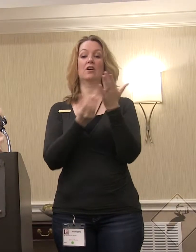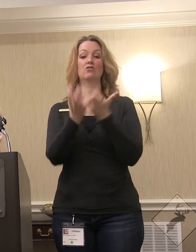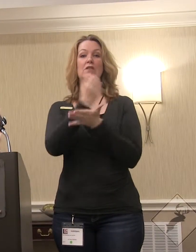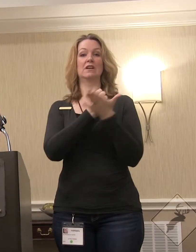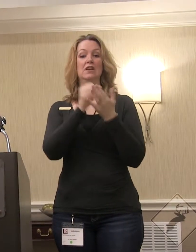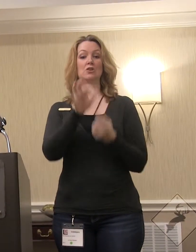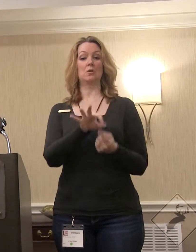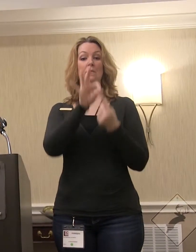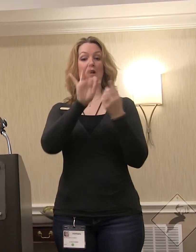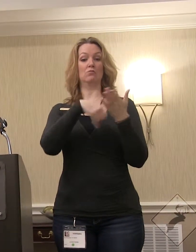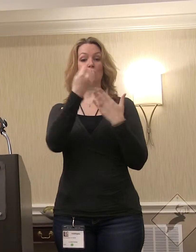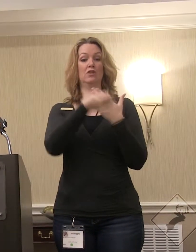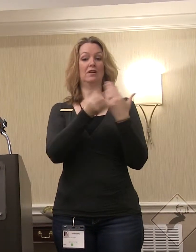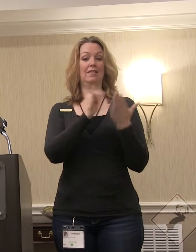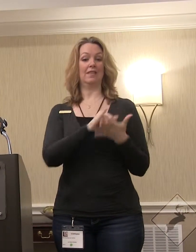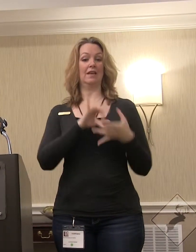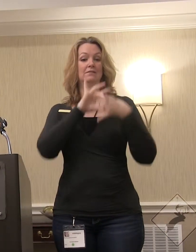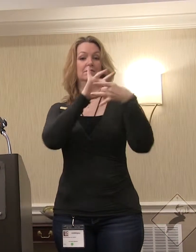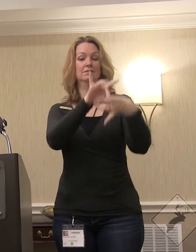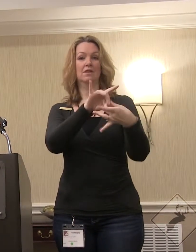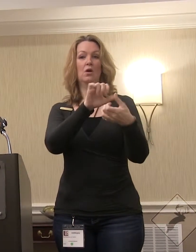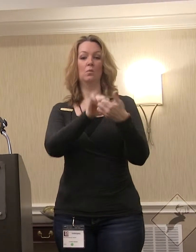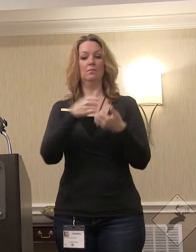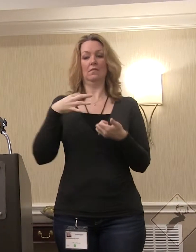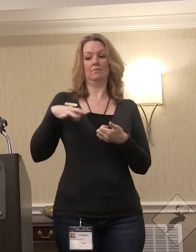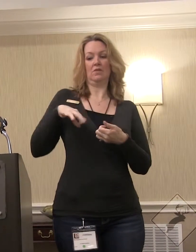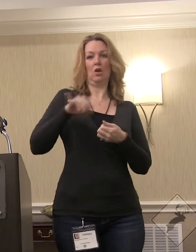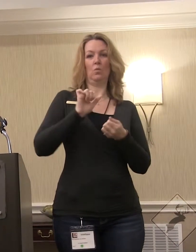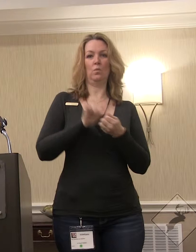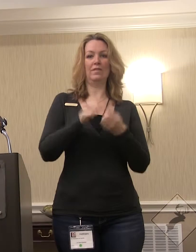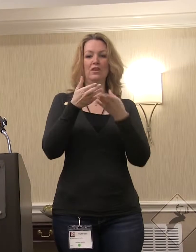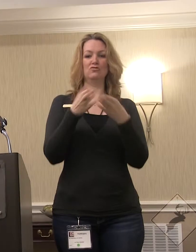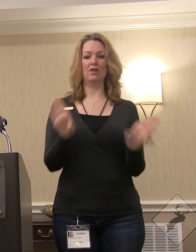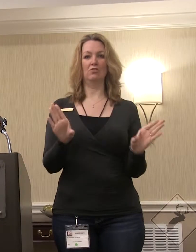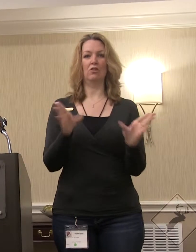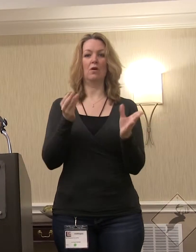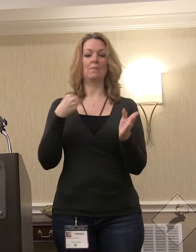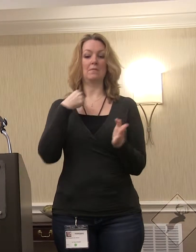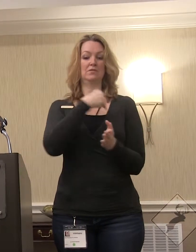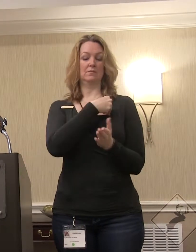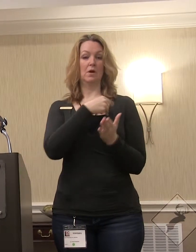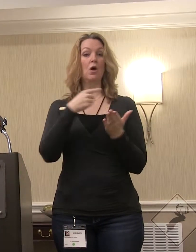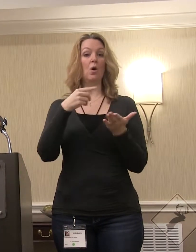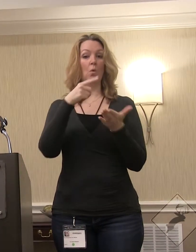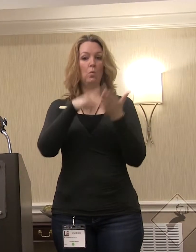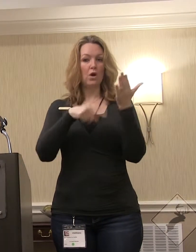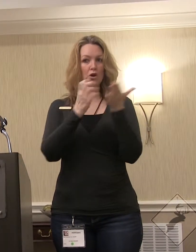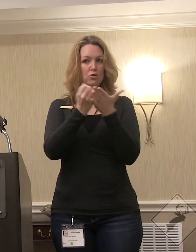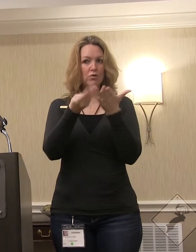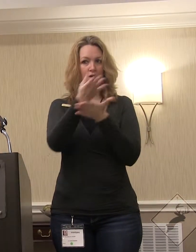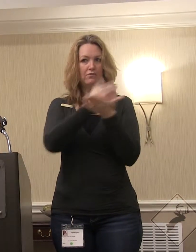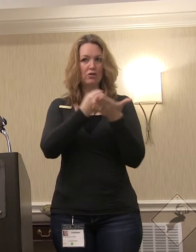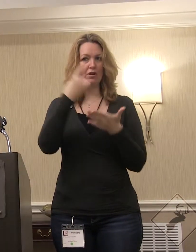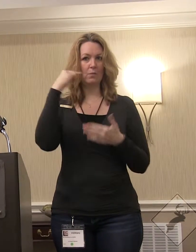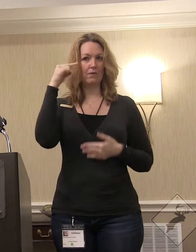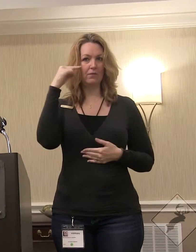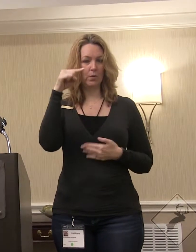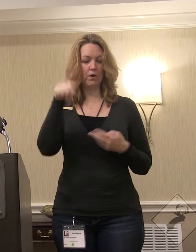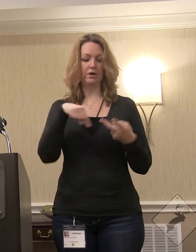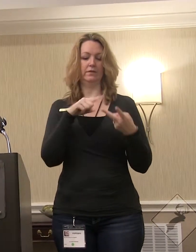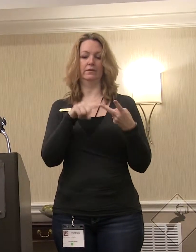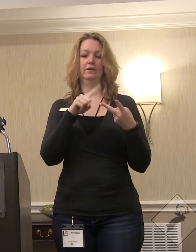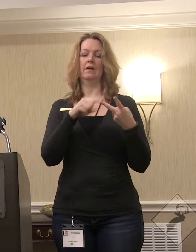choose a project that benefits the general membership. One, you need to know what you're fundraising for, and it needs